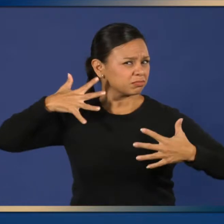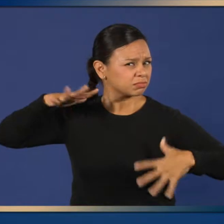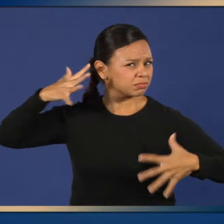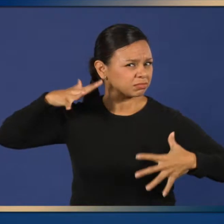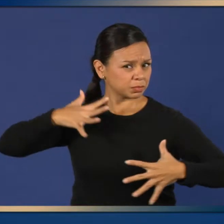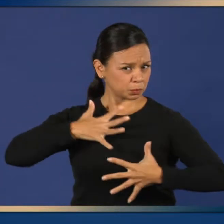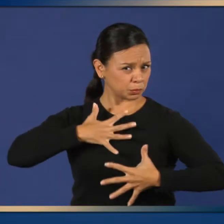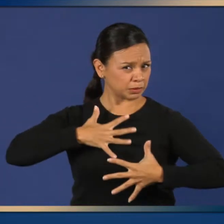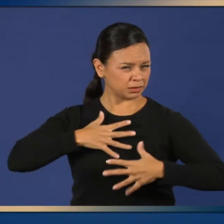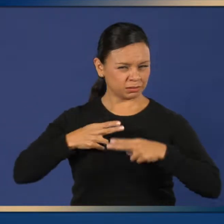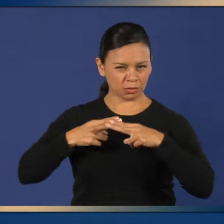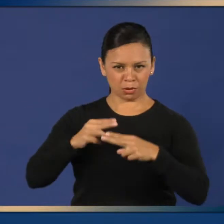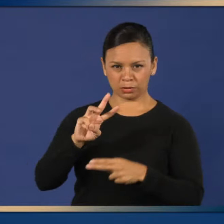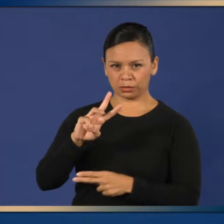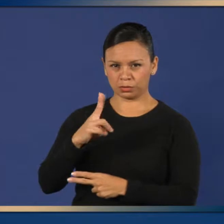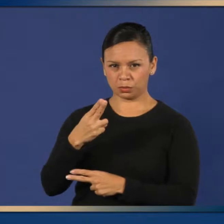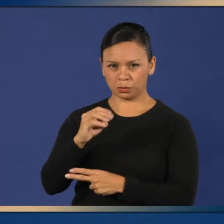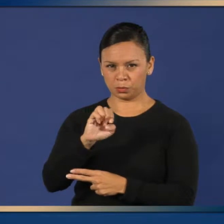hives,